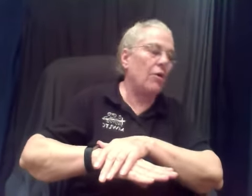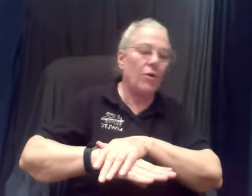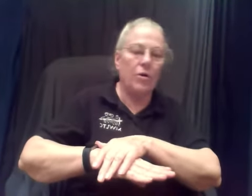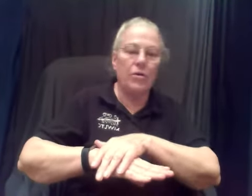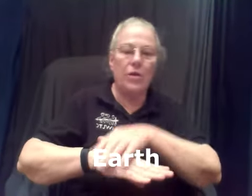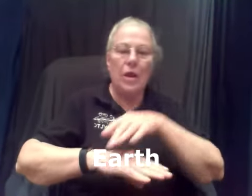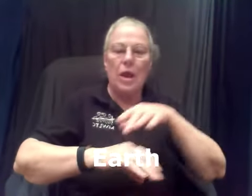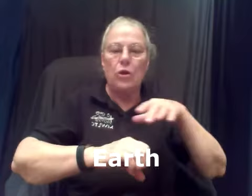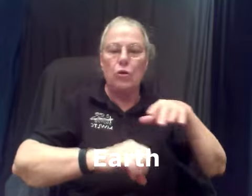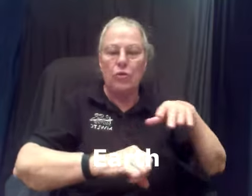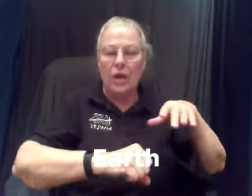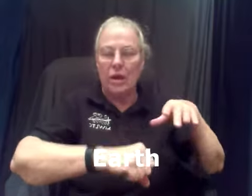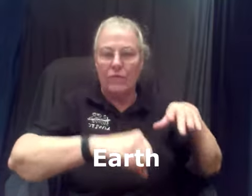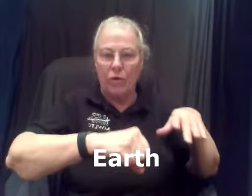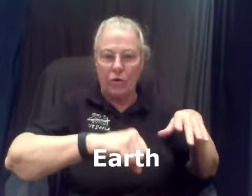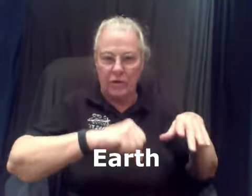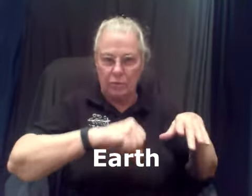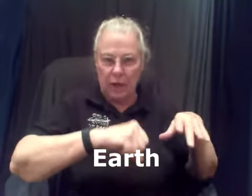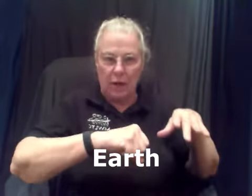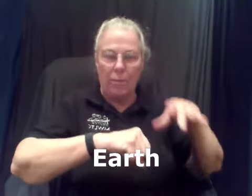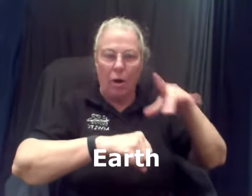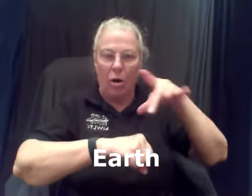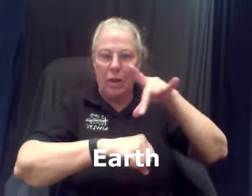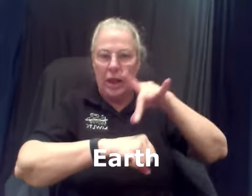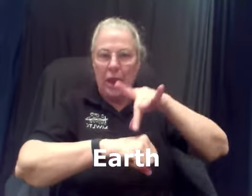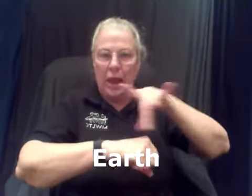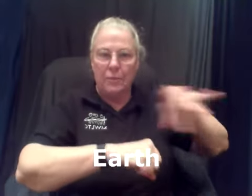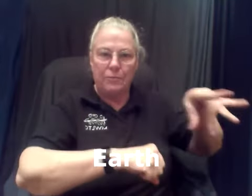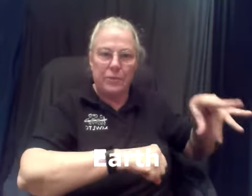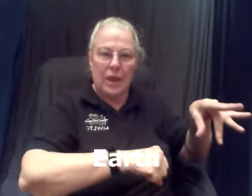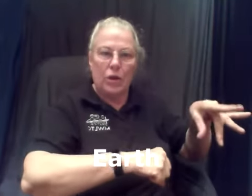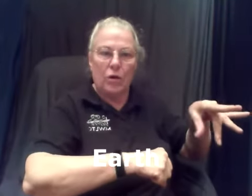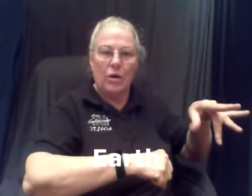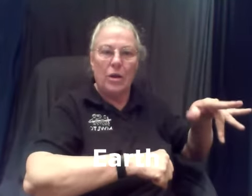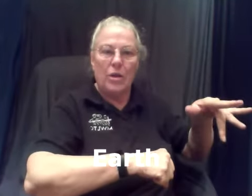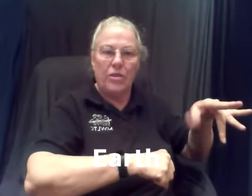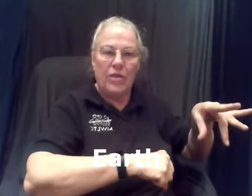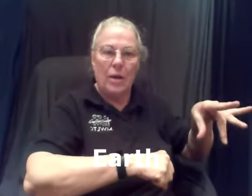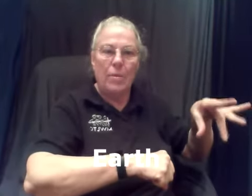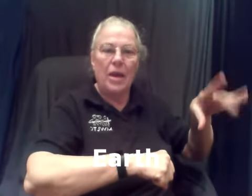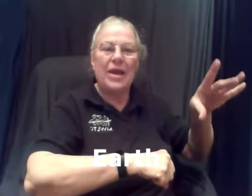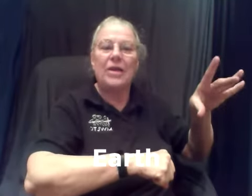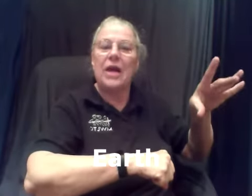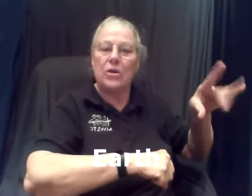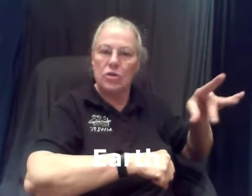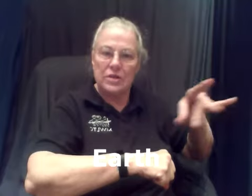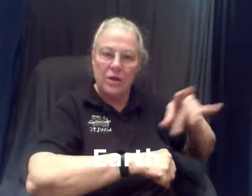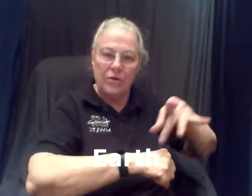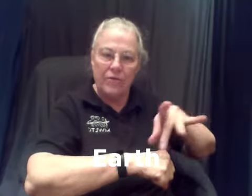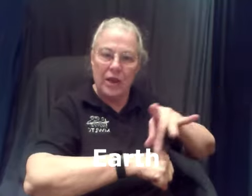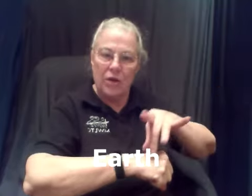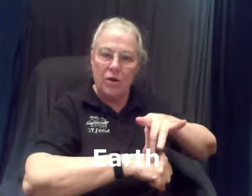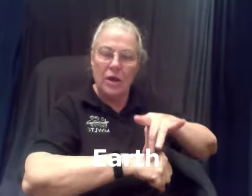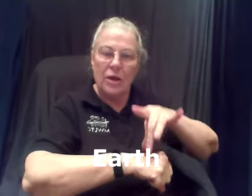Earth, you think of earth as being a ball. Your thumb and your center finger land